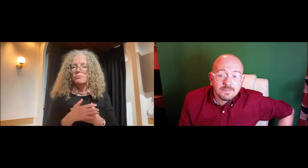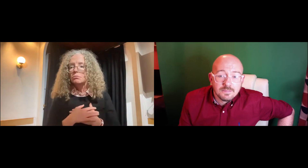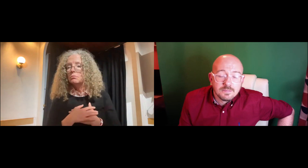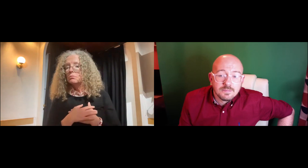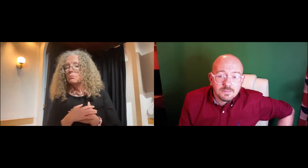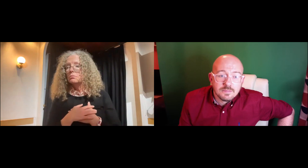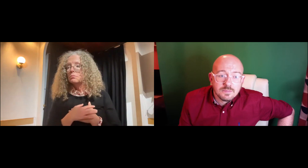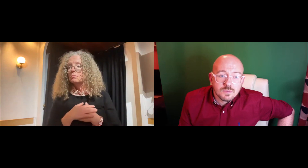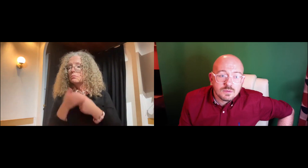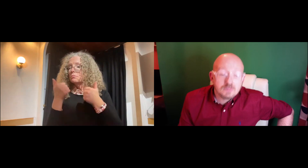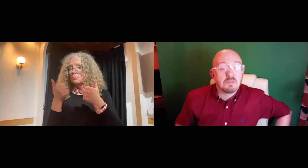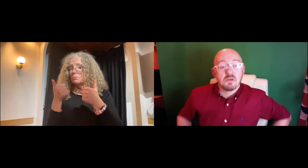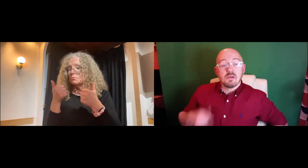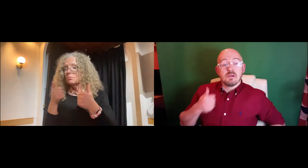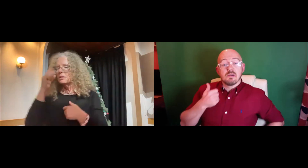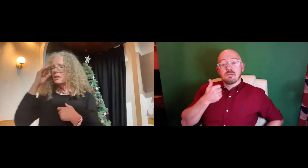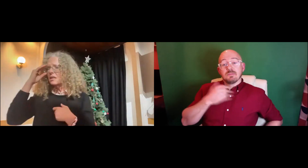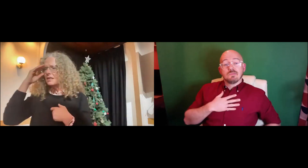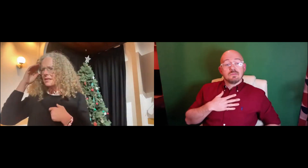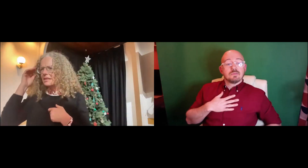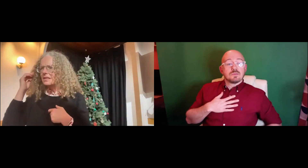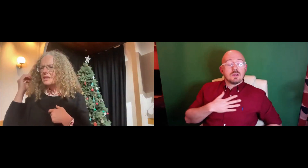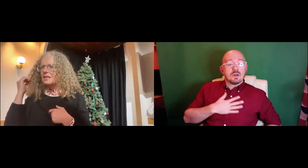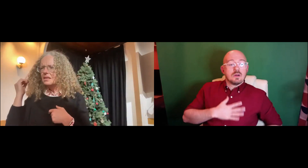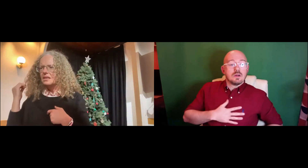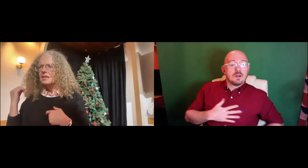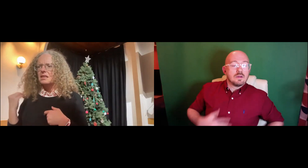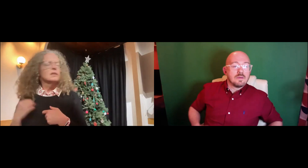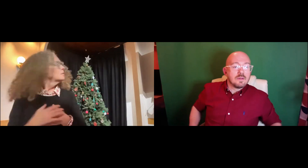Or the Education, Health and Care Plan?